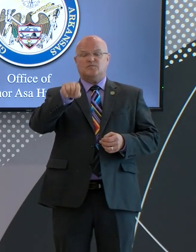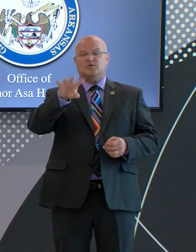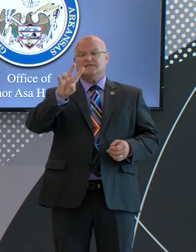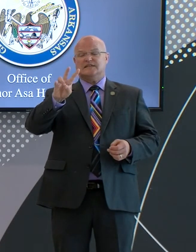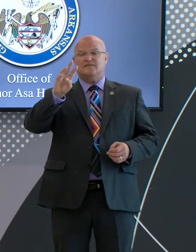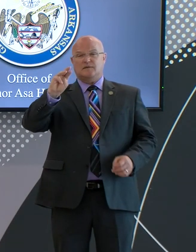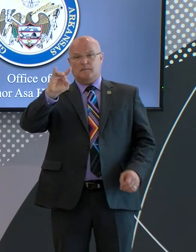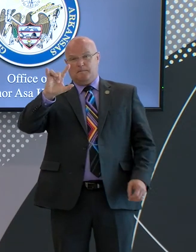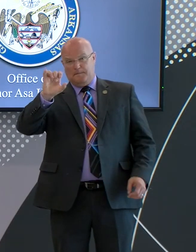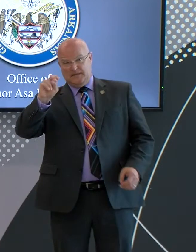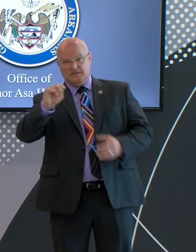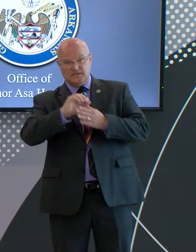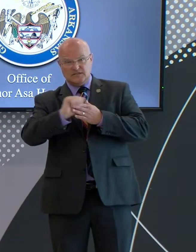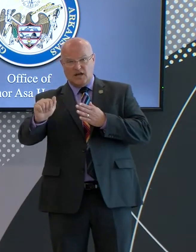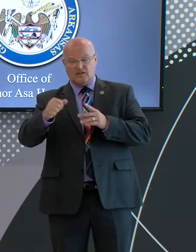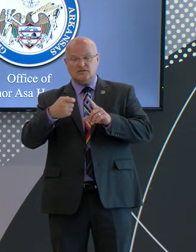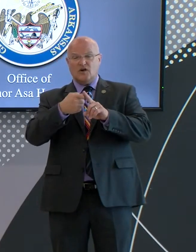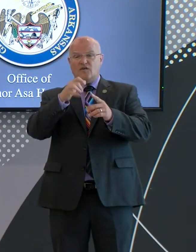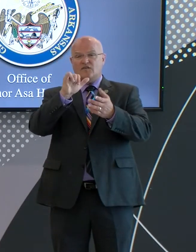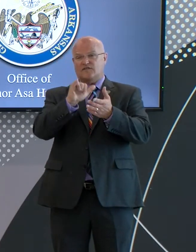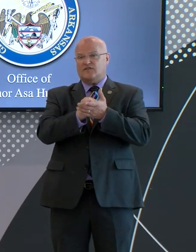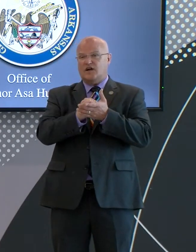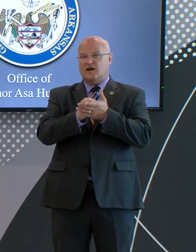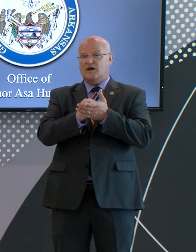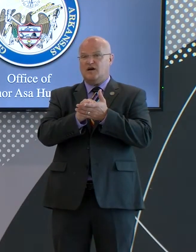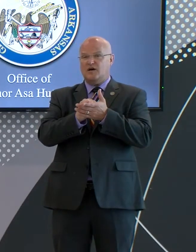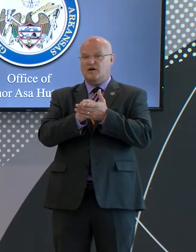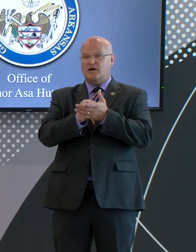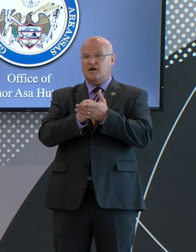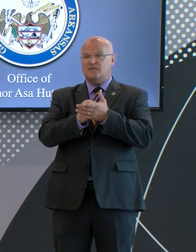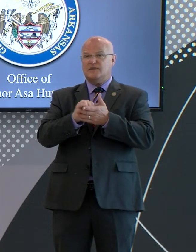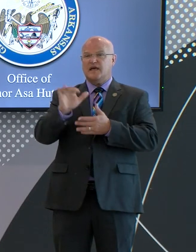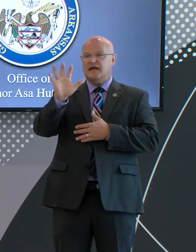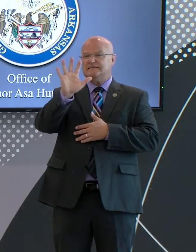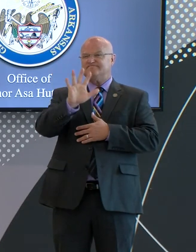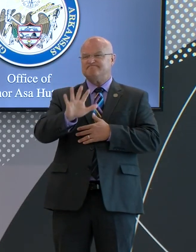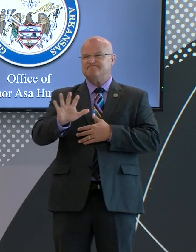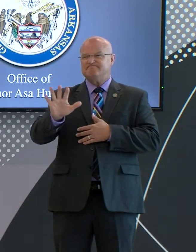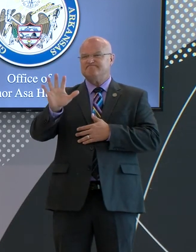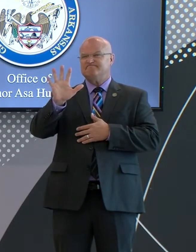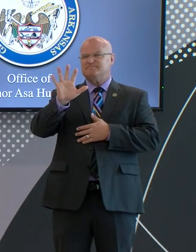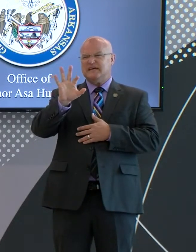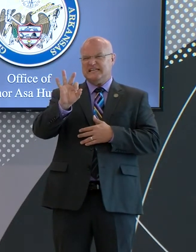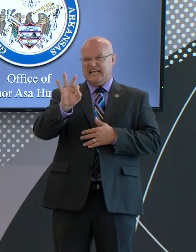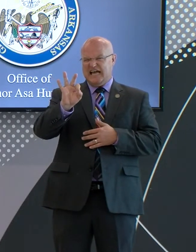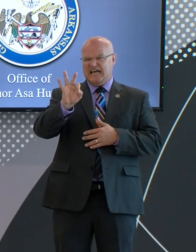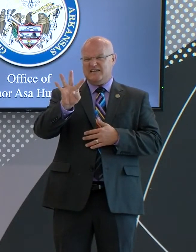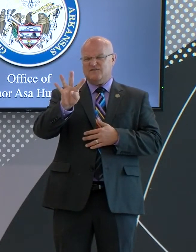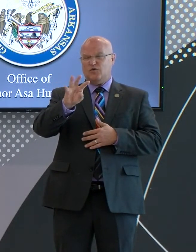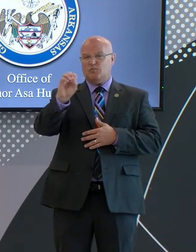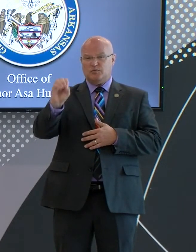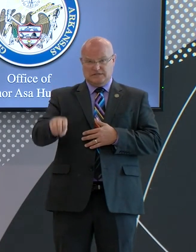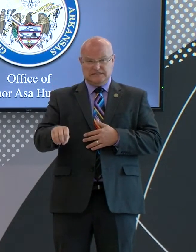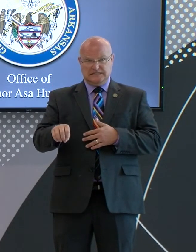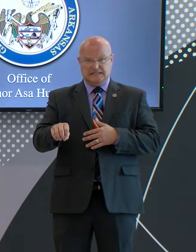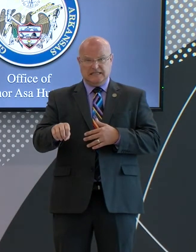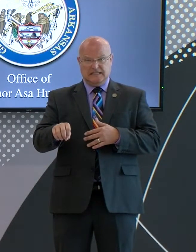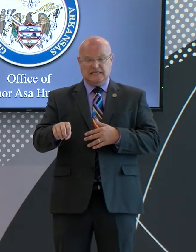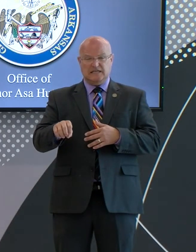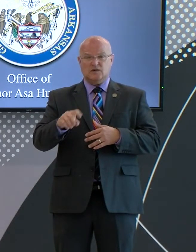147.7 million. Of that, about, let's see, 94%